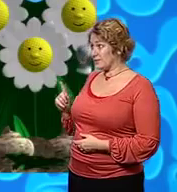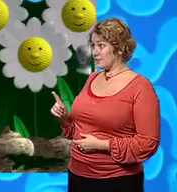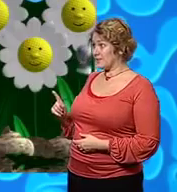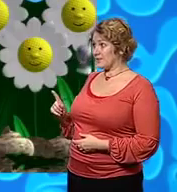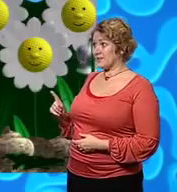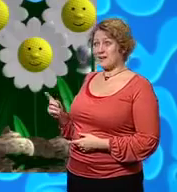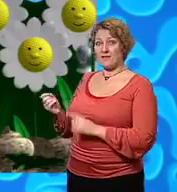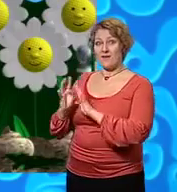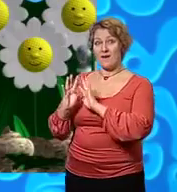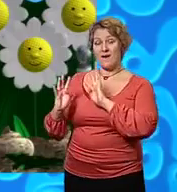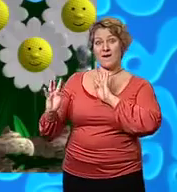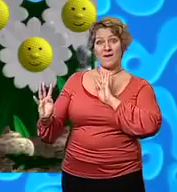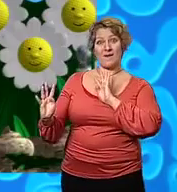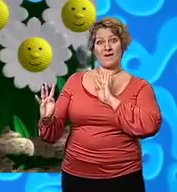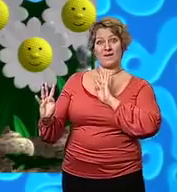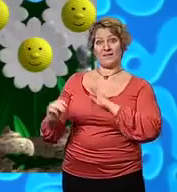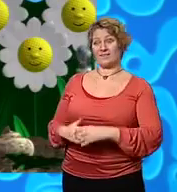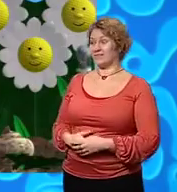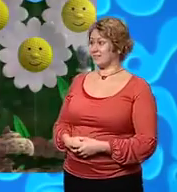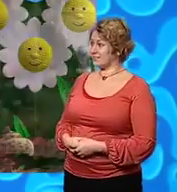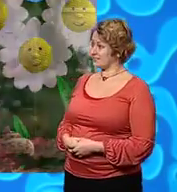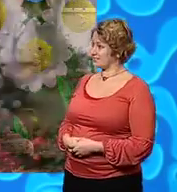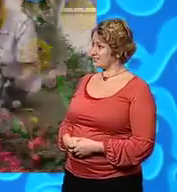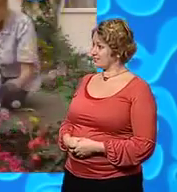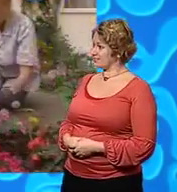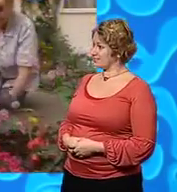maids all in a row.